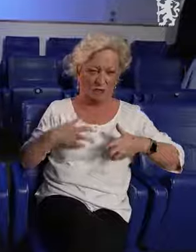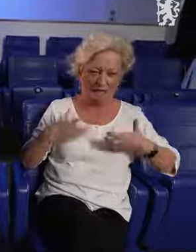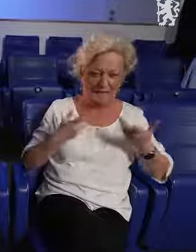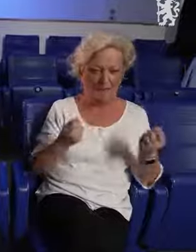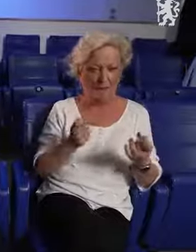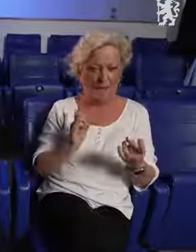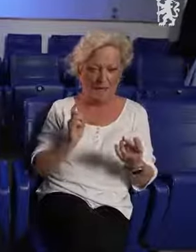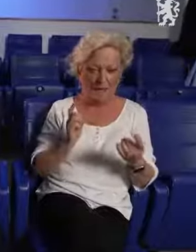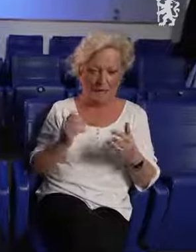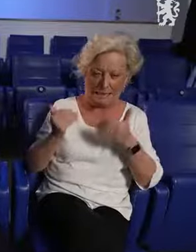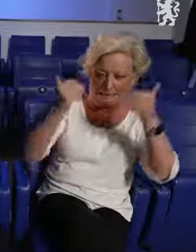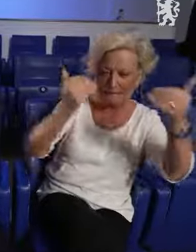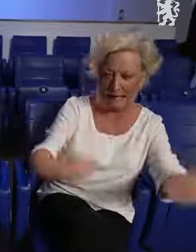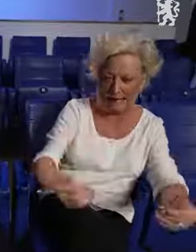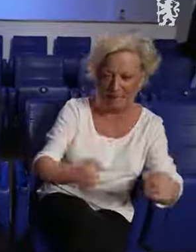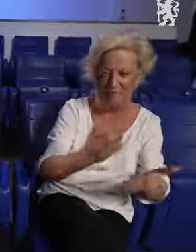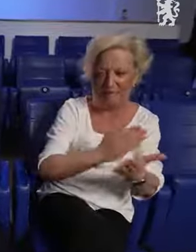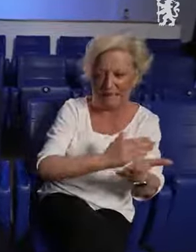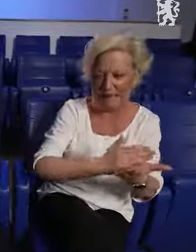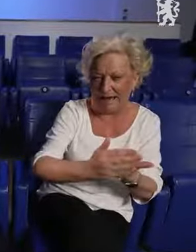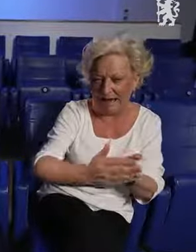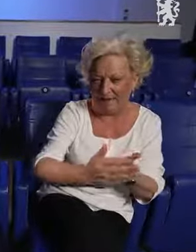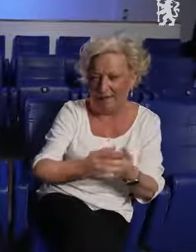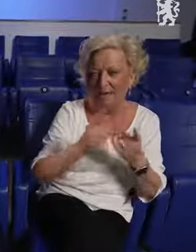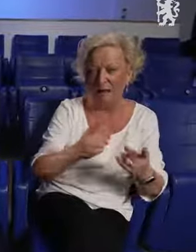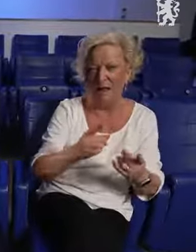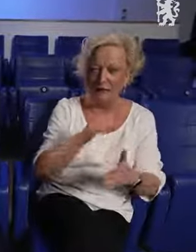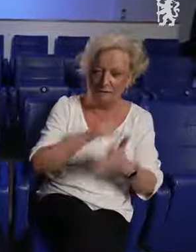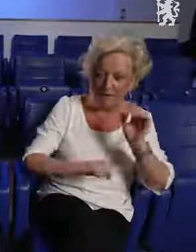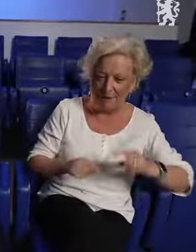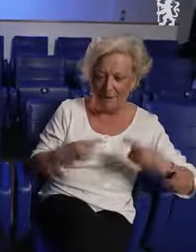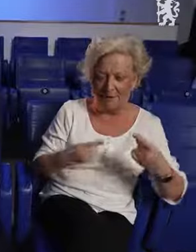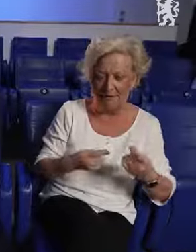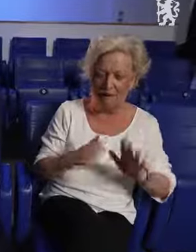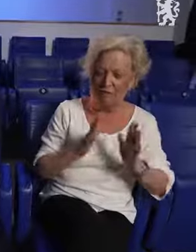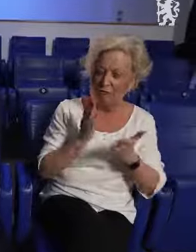with clarity. So always a tough competitor, always tough